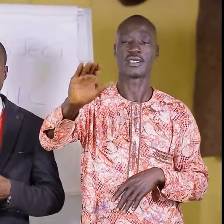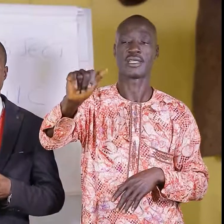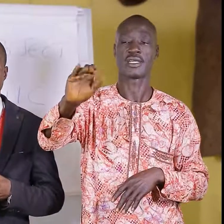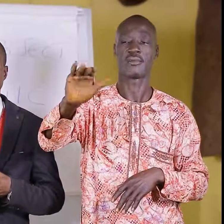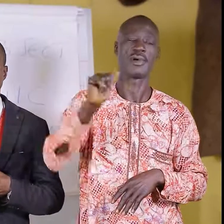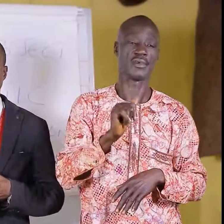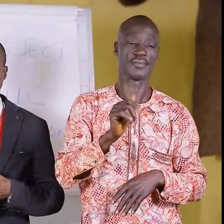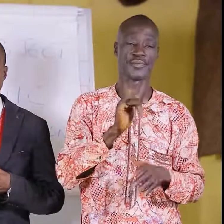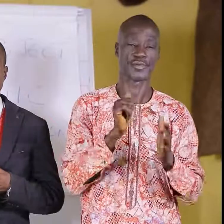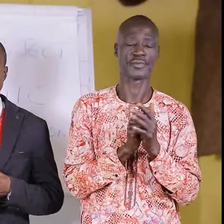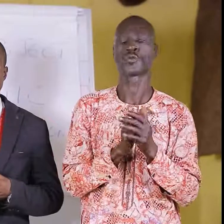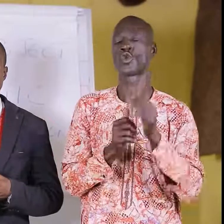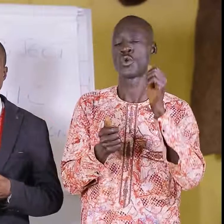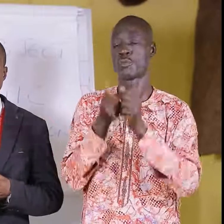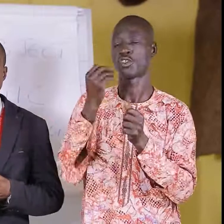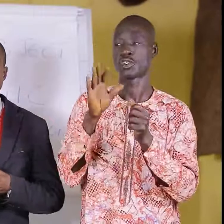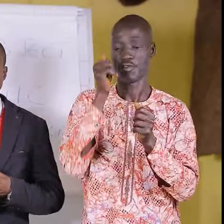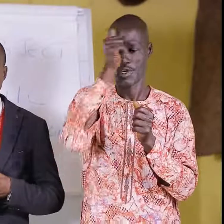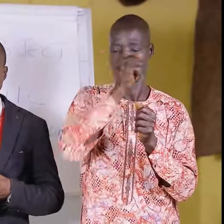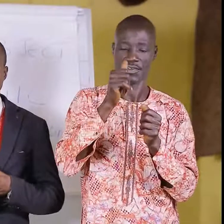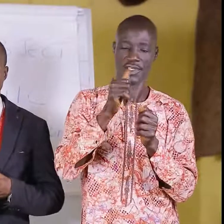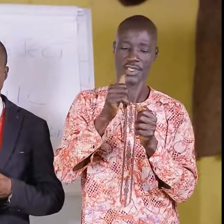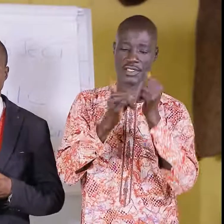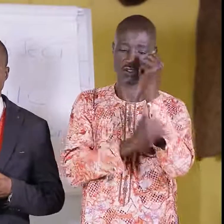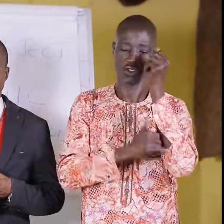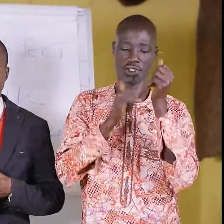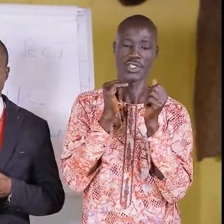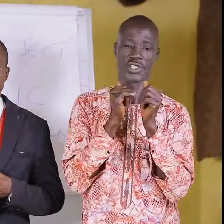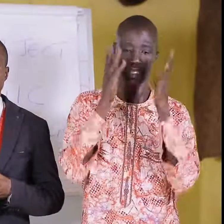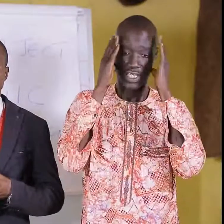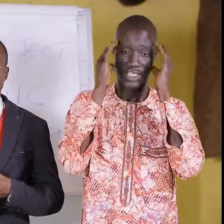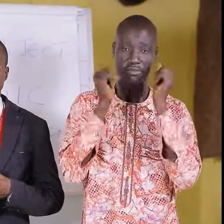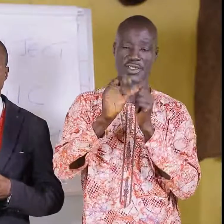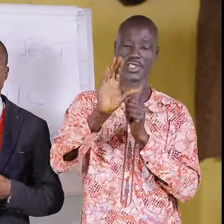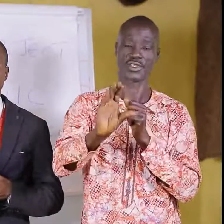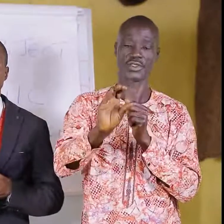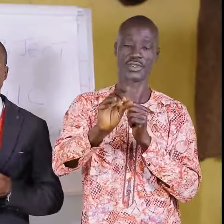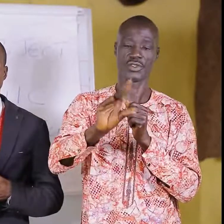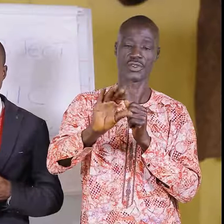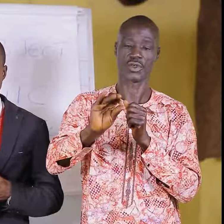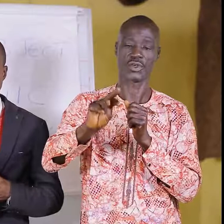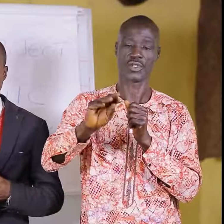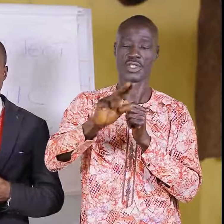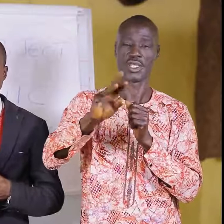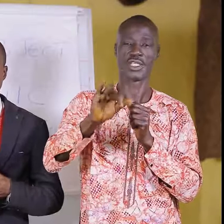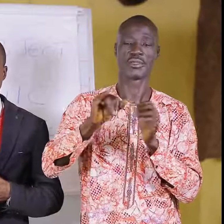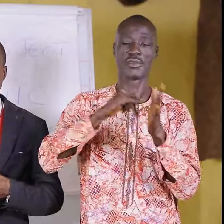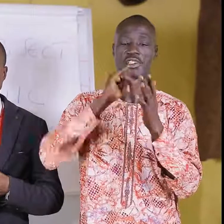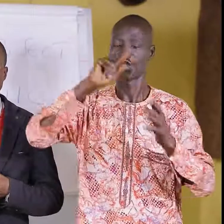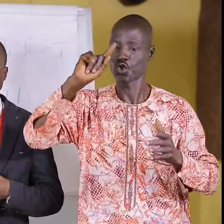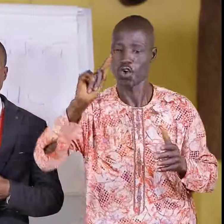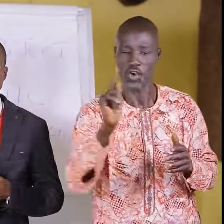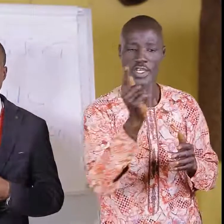African country has experienced colonialism. The only African nation that didn't experience colonialism is Ethiopia. The